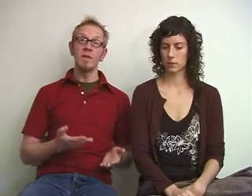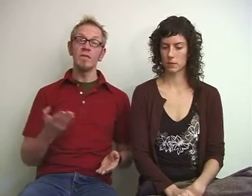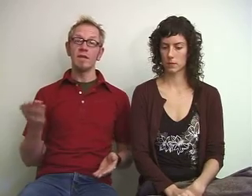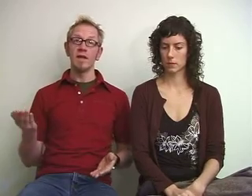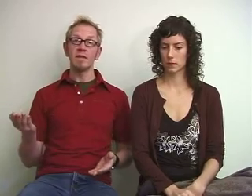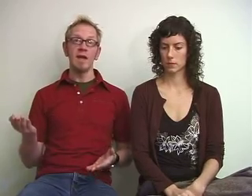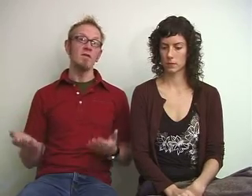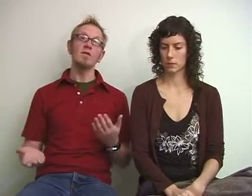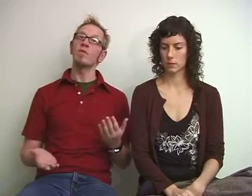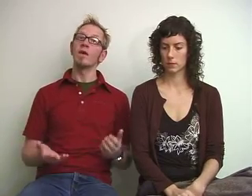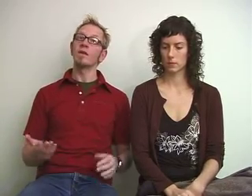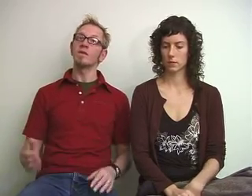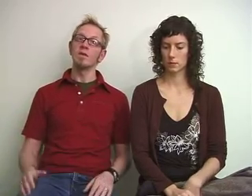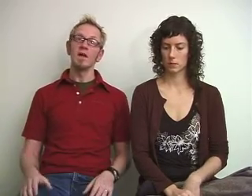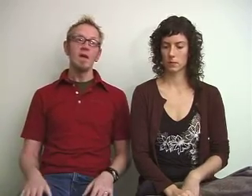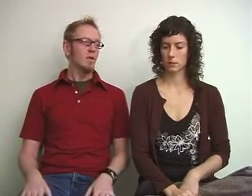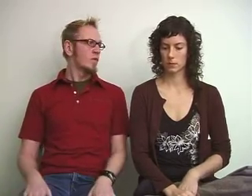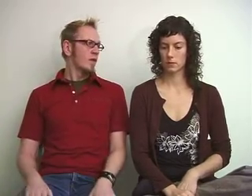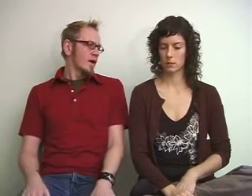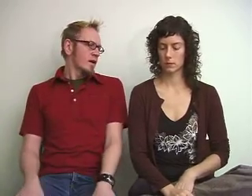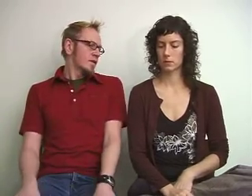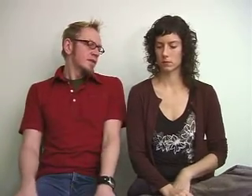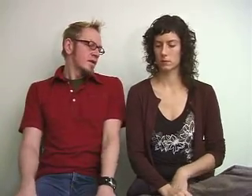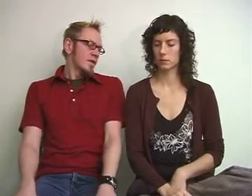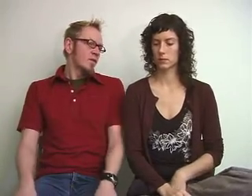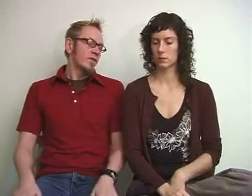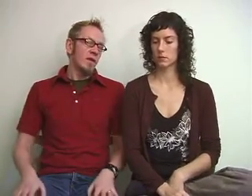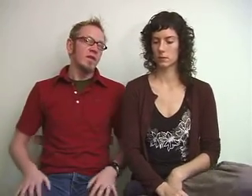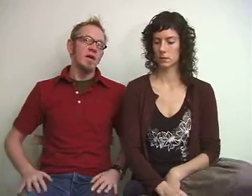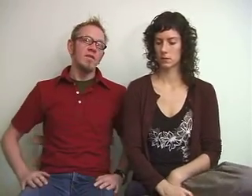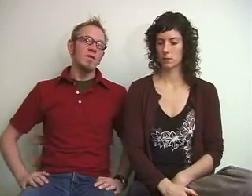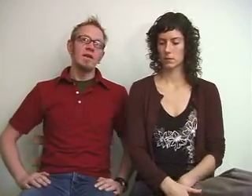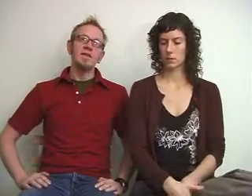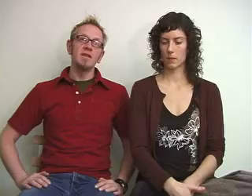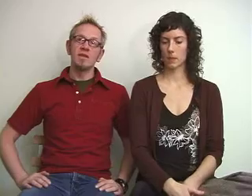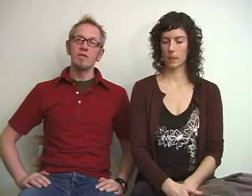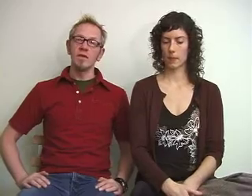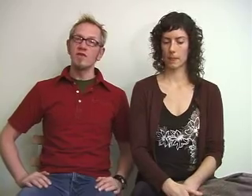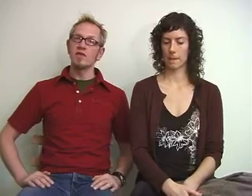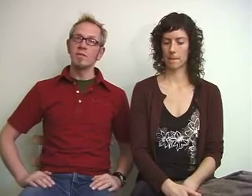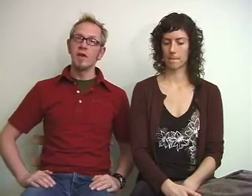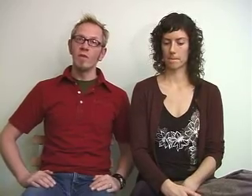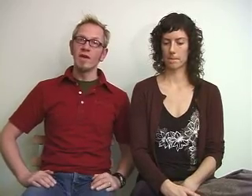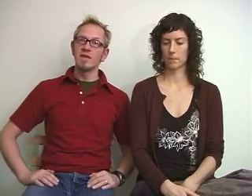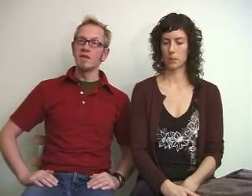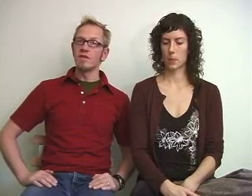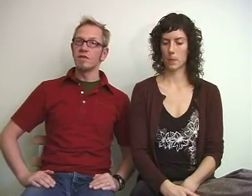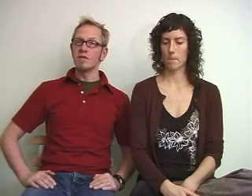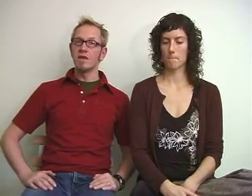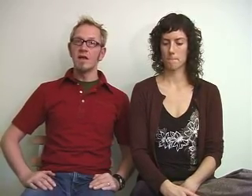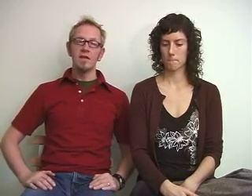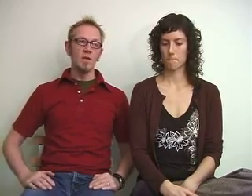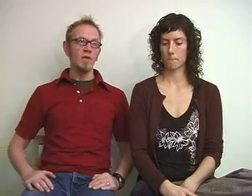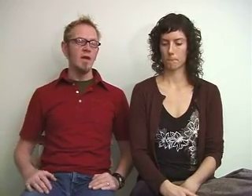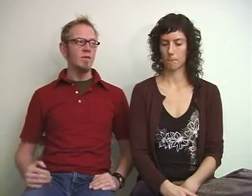something that's a counterpoint. So I think we have a very instinctive relationship that way as teachers, that we're able